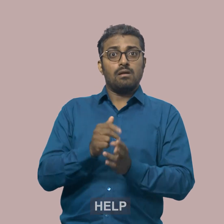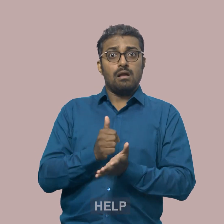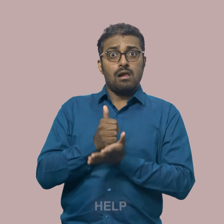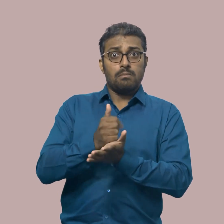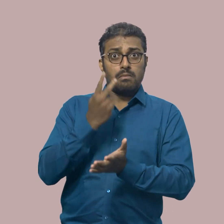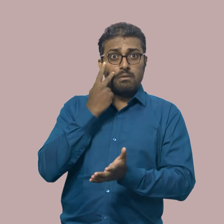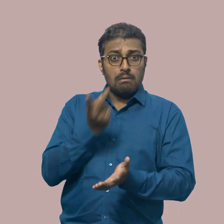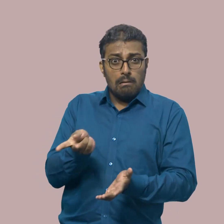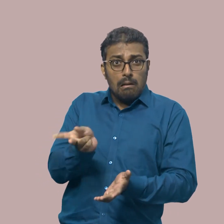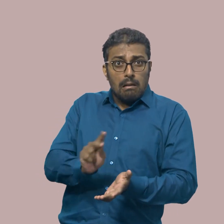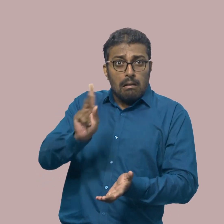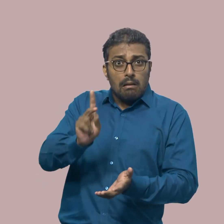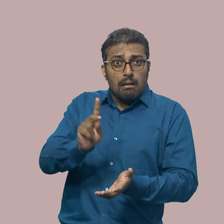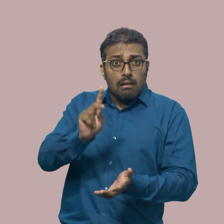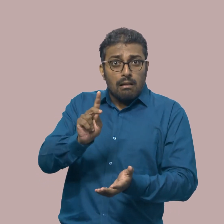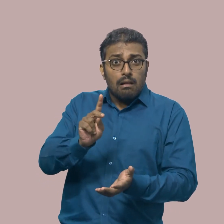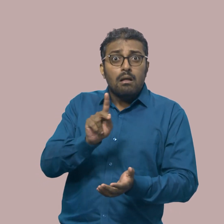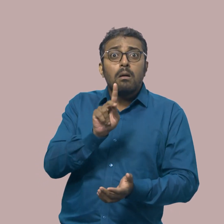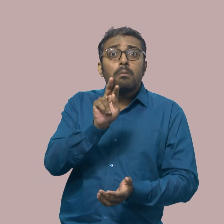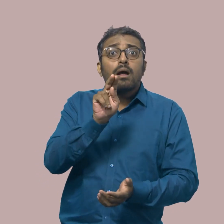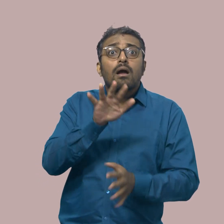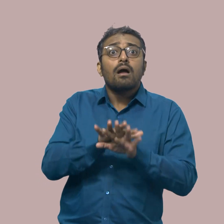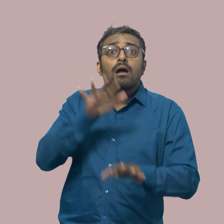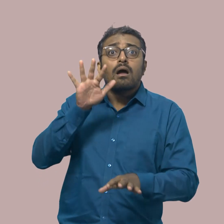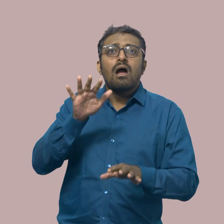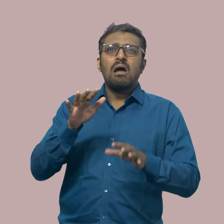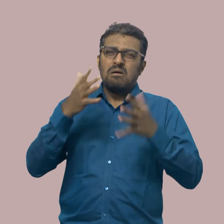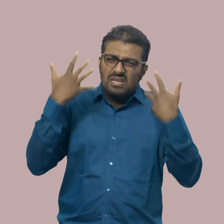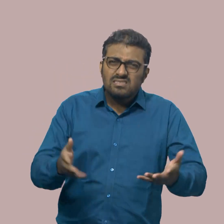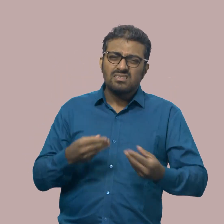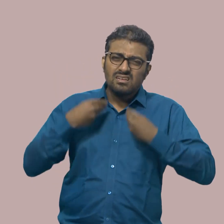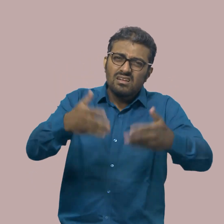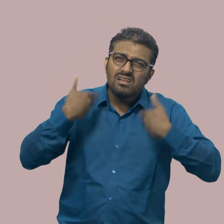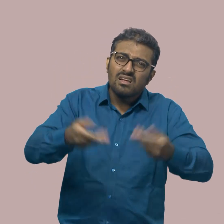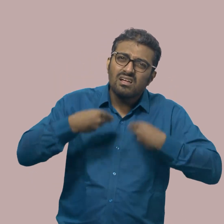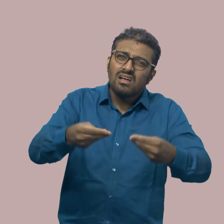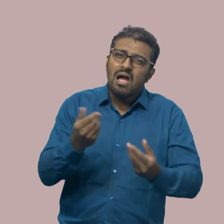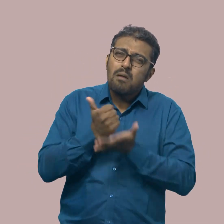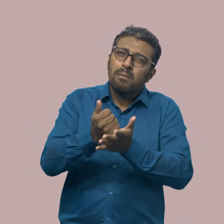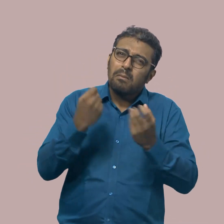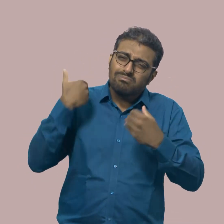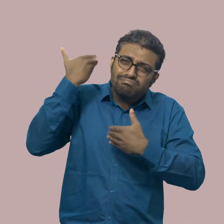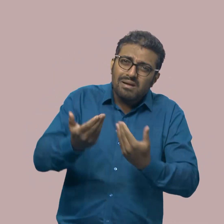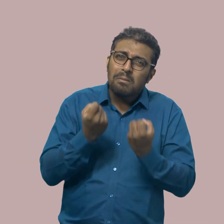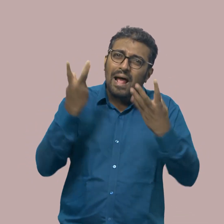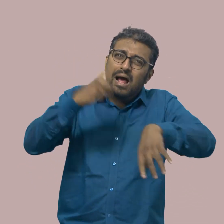For example, the sign help may be repeated to mean that help has been provided